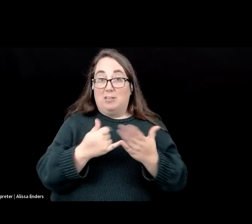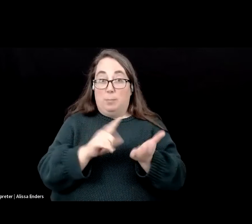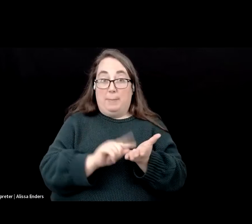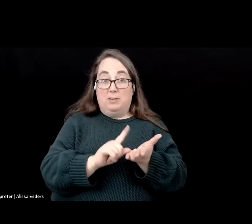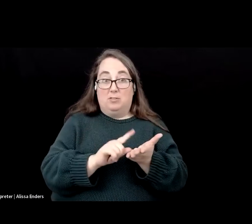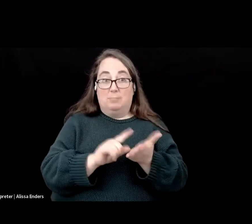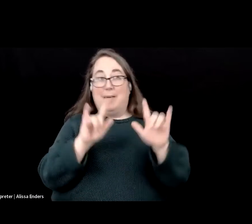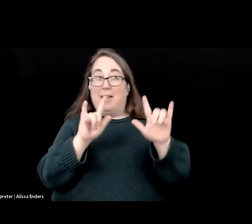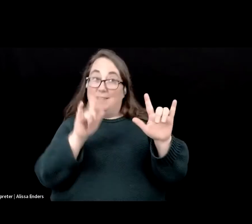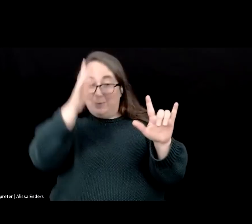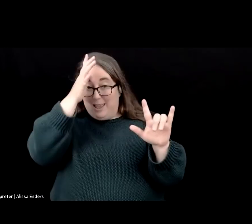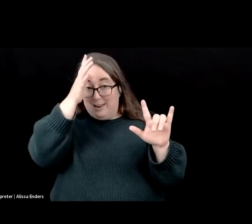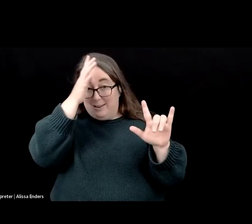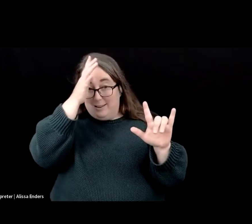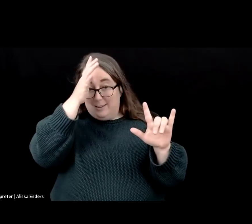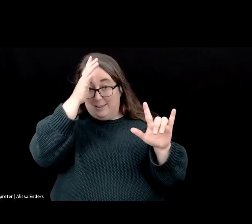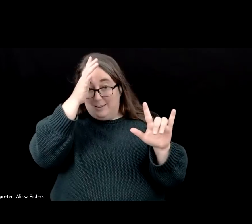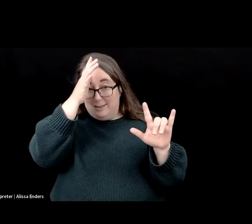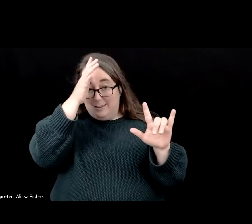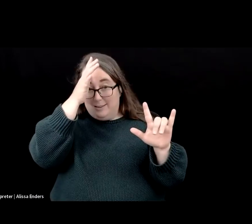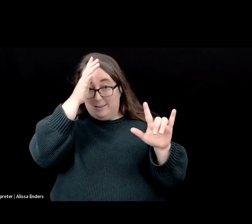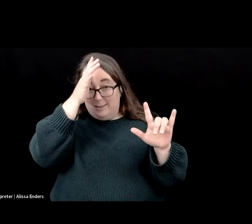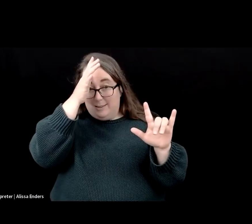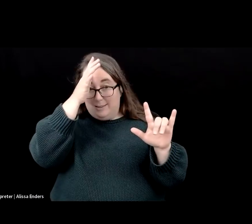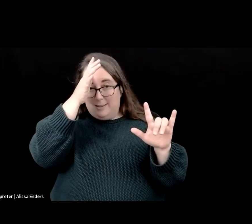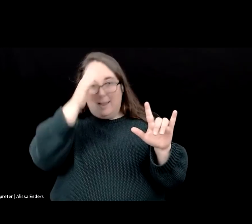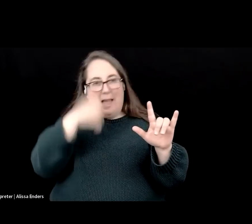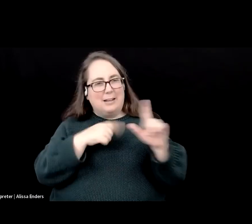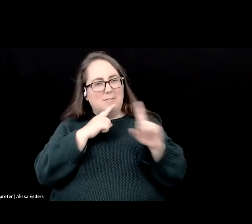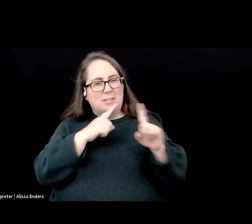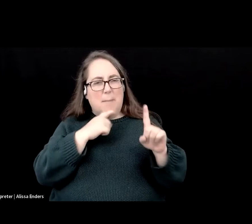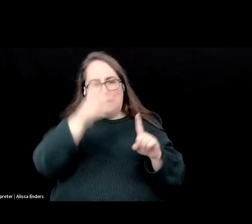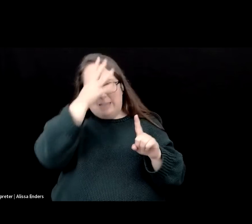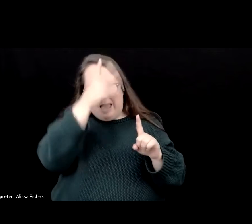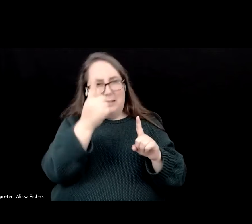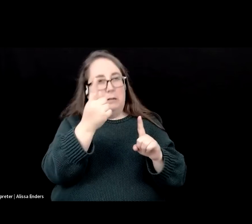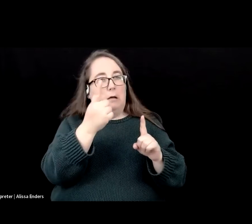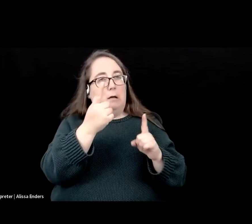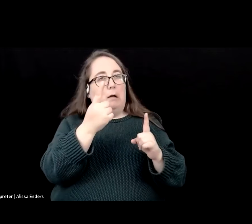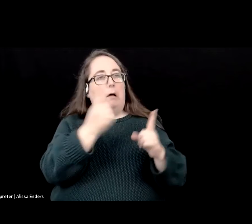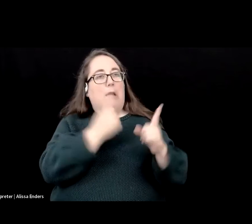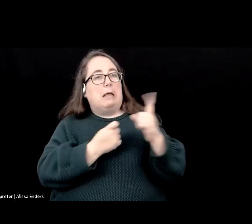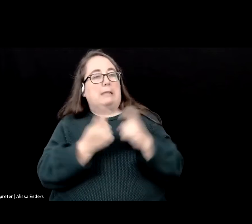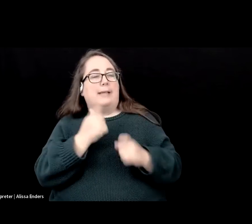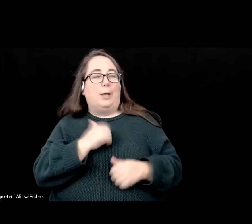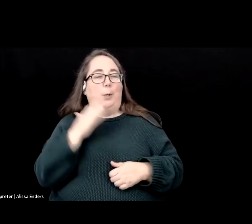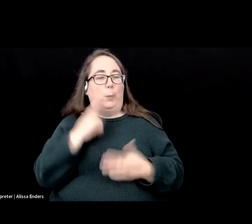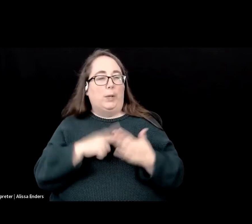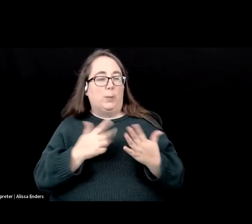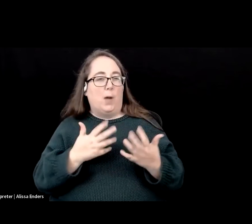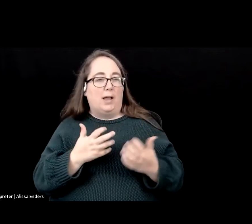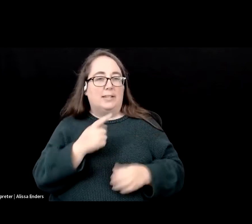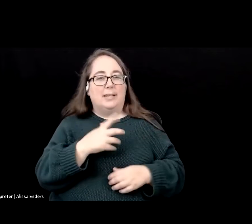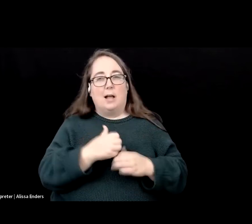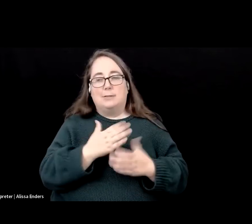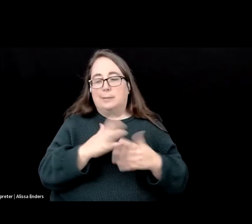love you, Dad, but started, you know, had a conversation. He started asking me these very leading questions where I knew it was going. I knew that he had gotten some